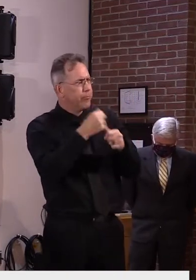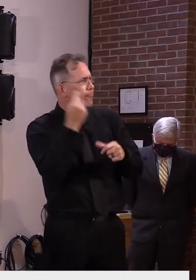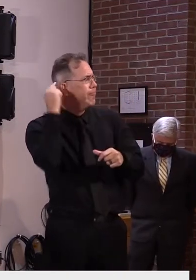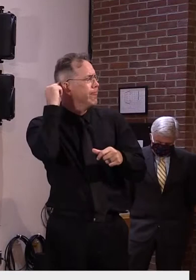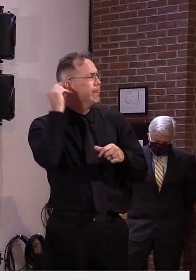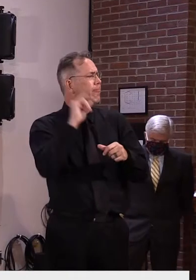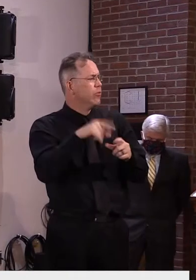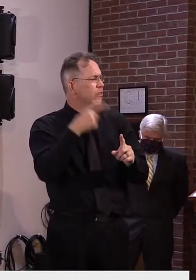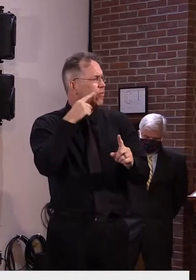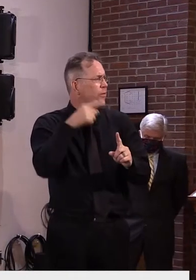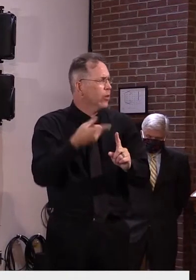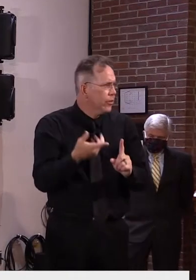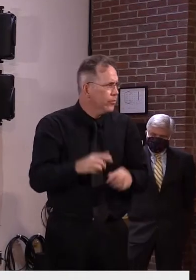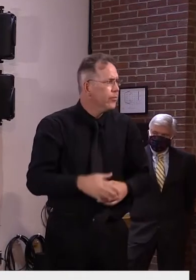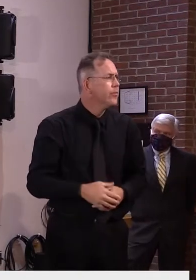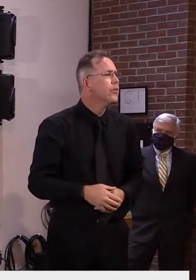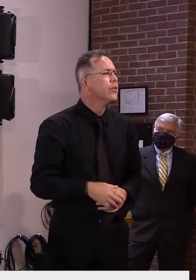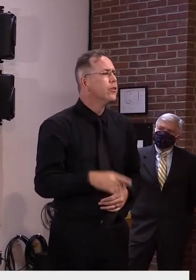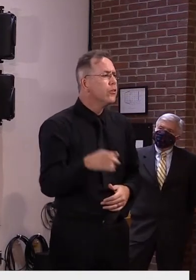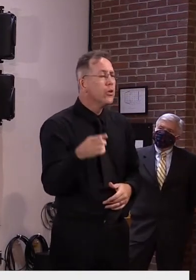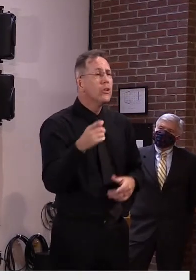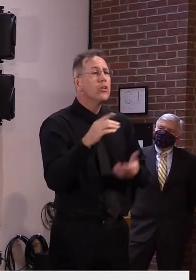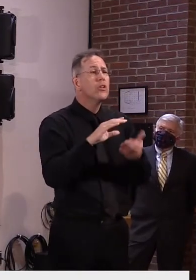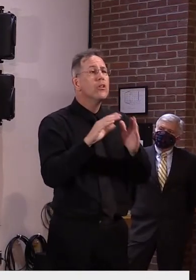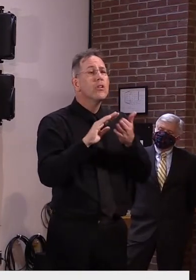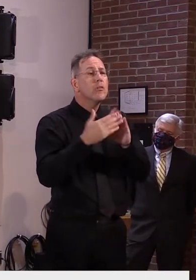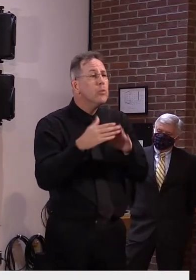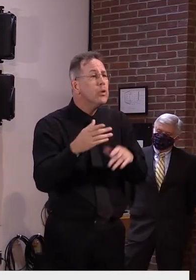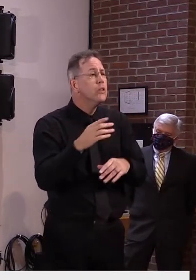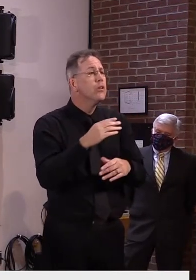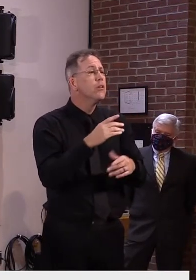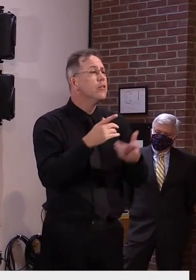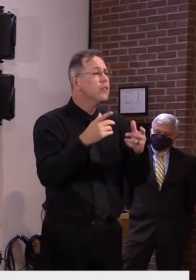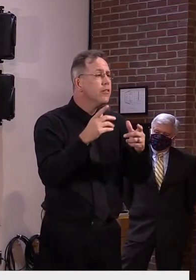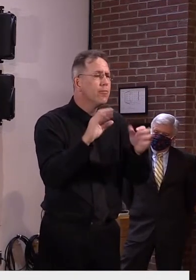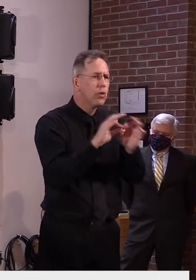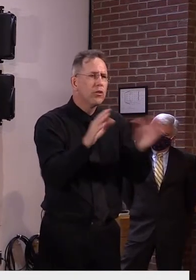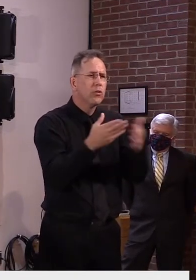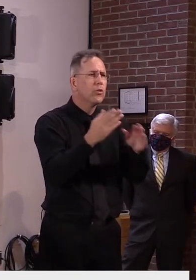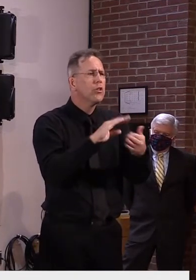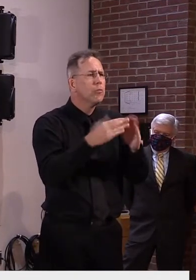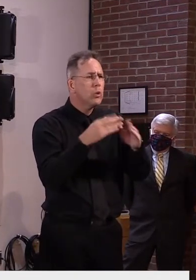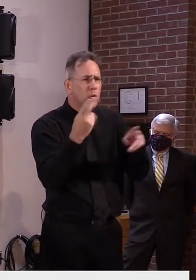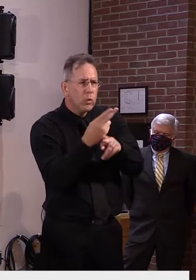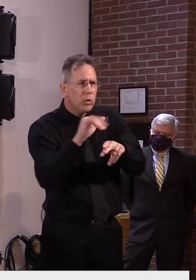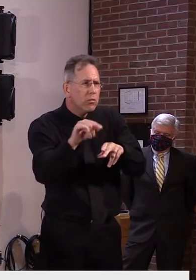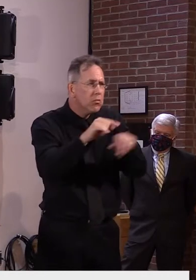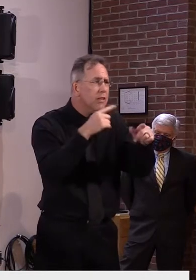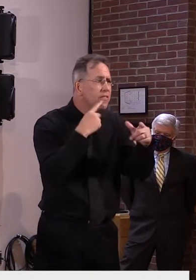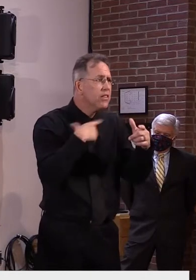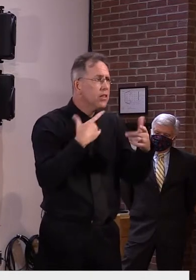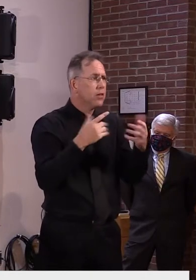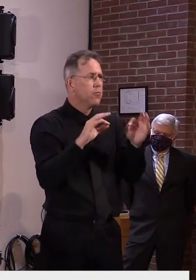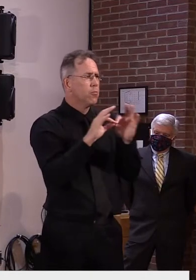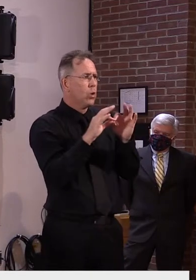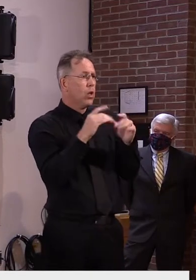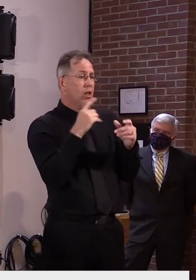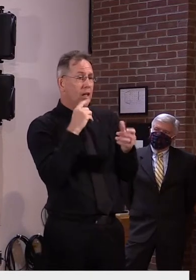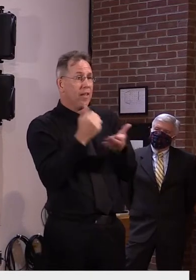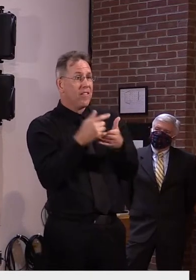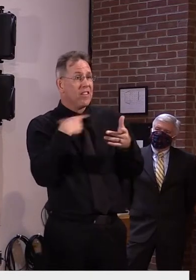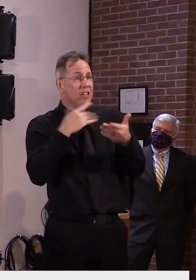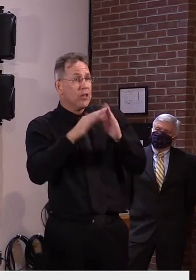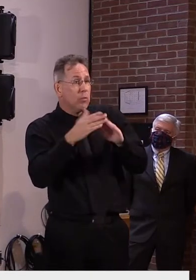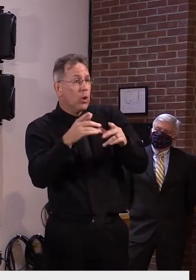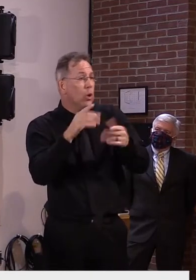an informed manner, like any test for any disease, they can be very helpful tests in our overall management of